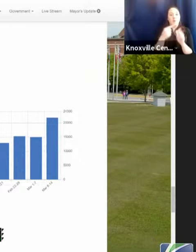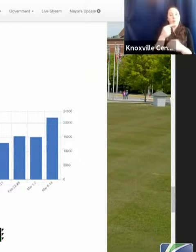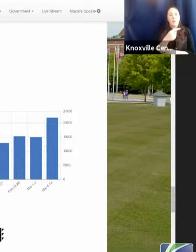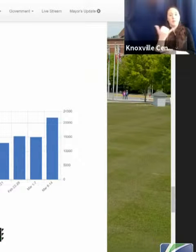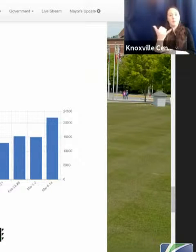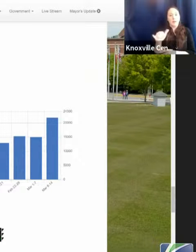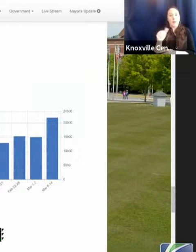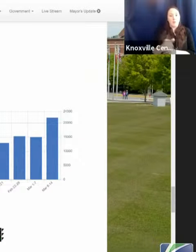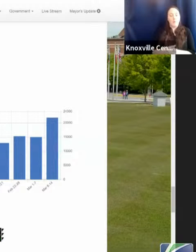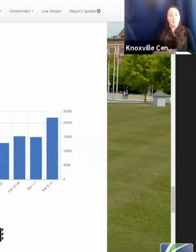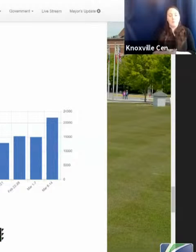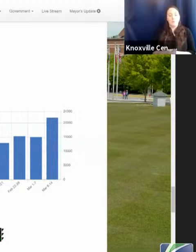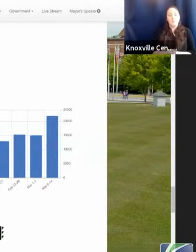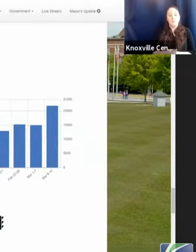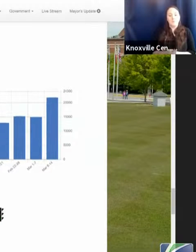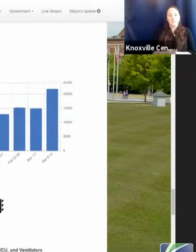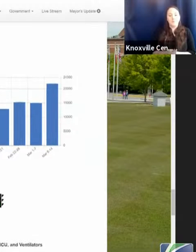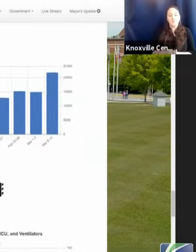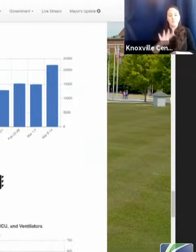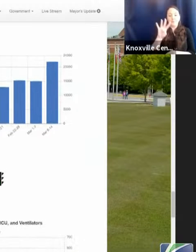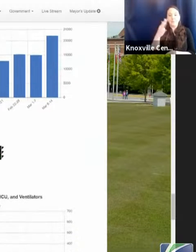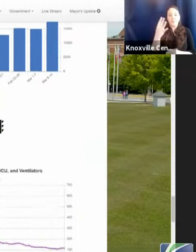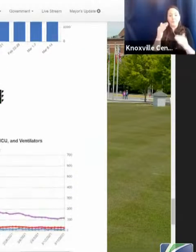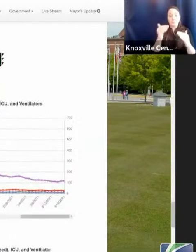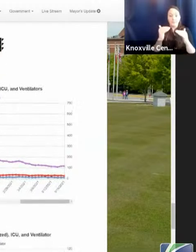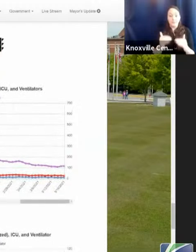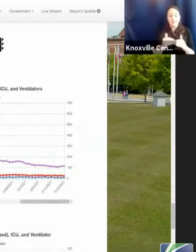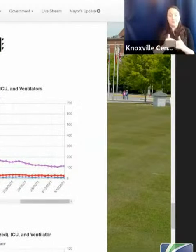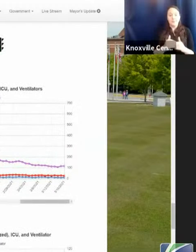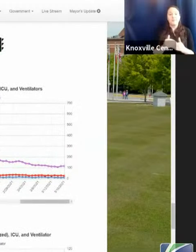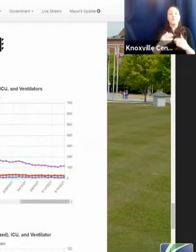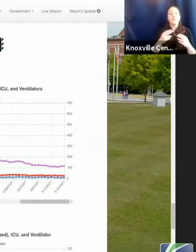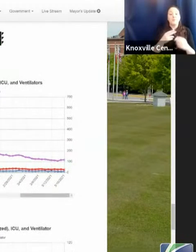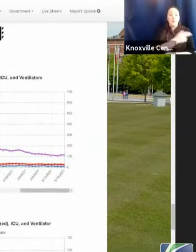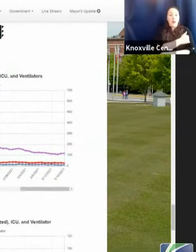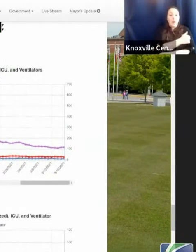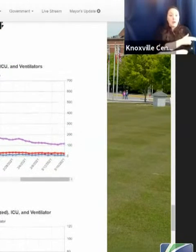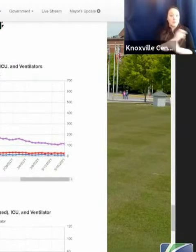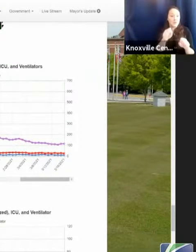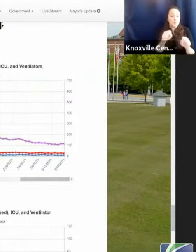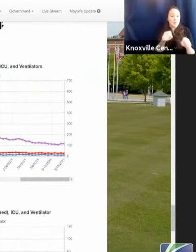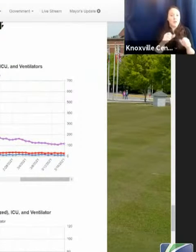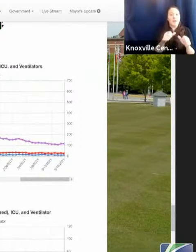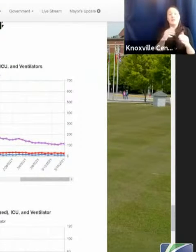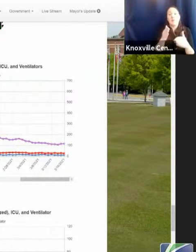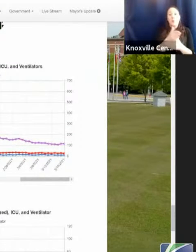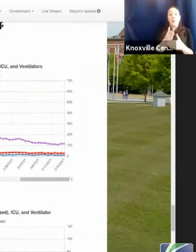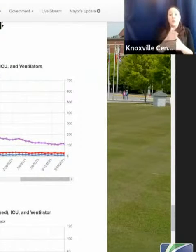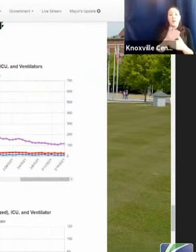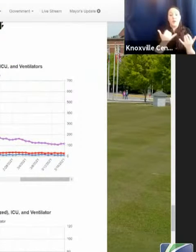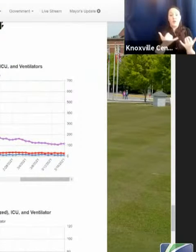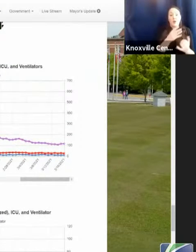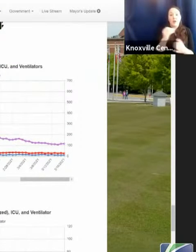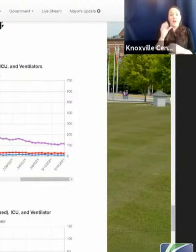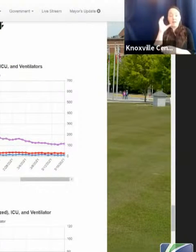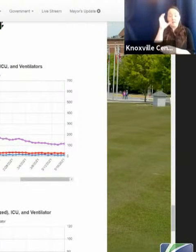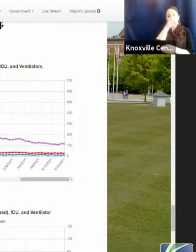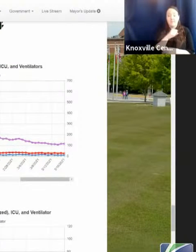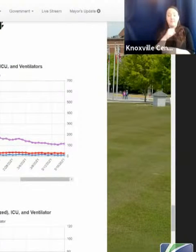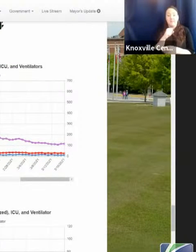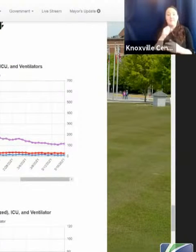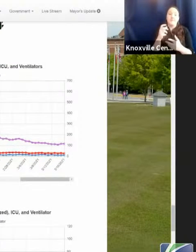yellow. Fourth benchmark, healthcare systems capabilities remain within current and forecasted surge